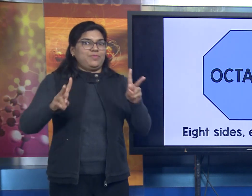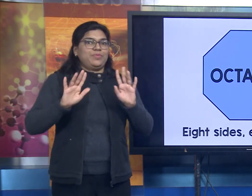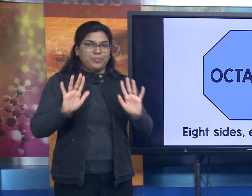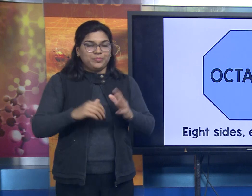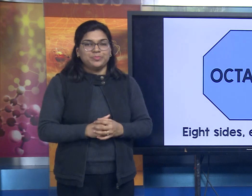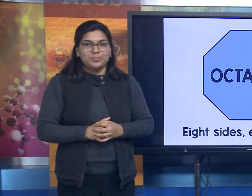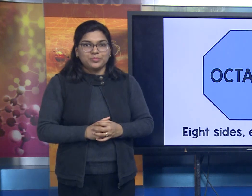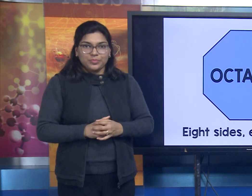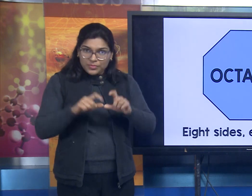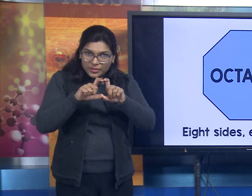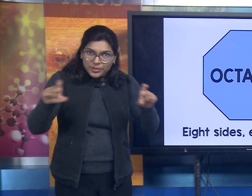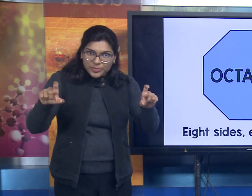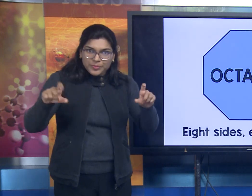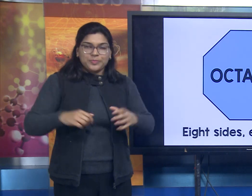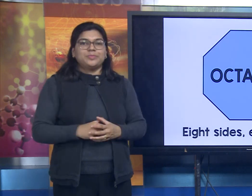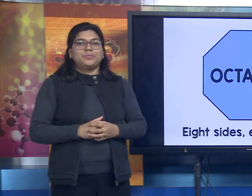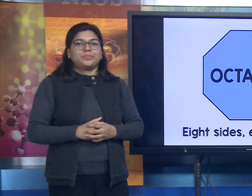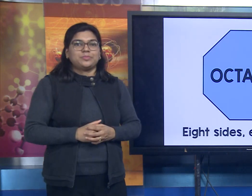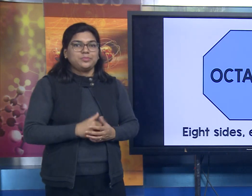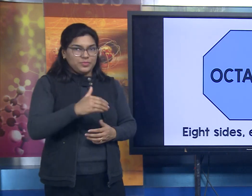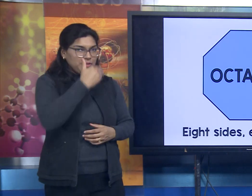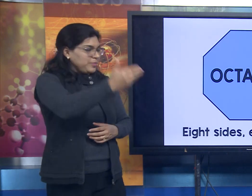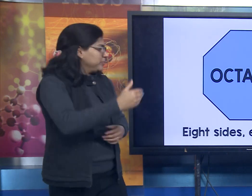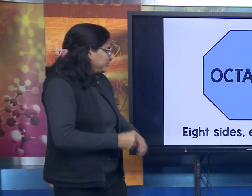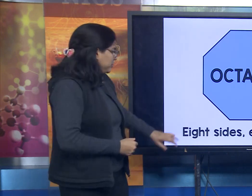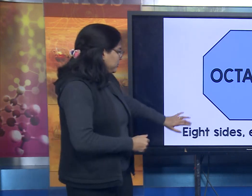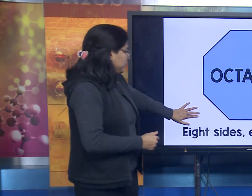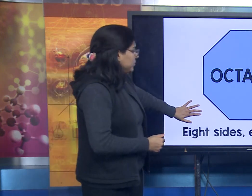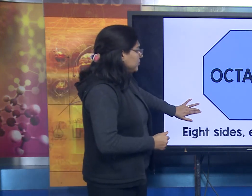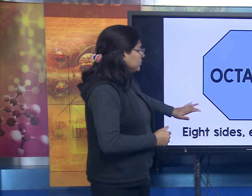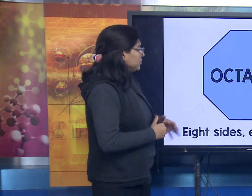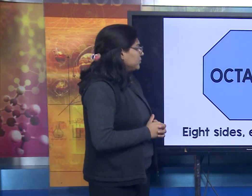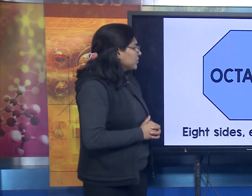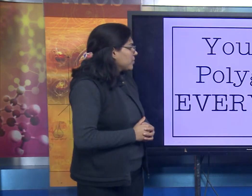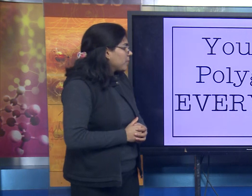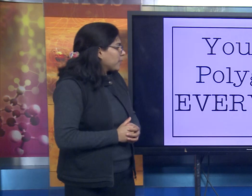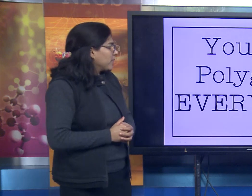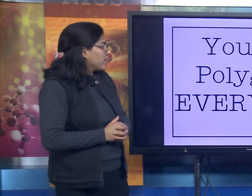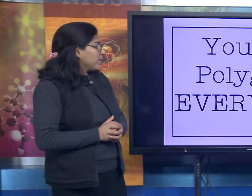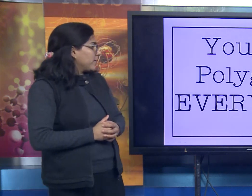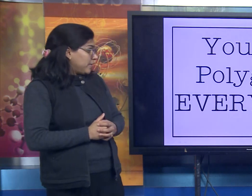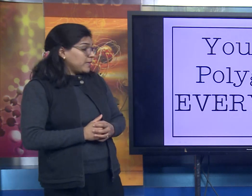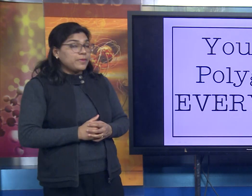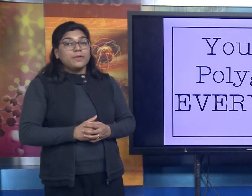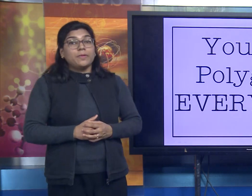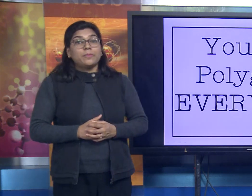sides and that image name properly. Let us move further.